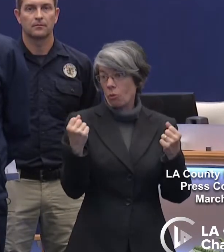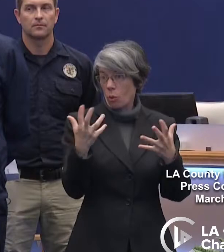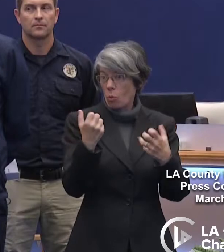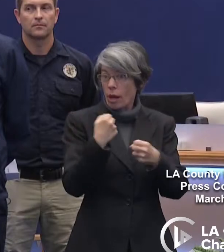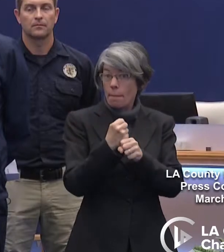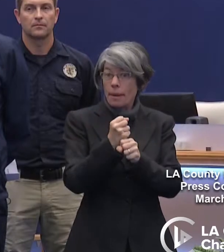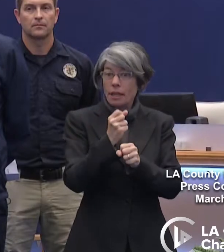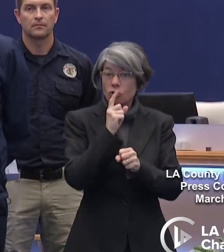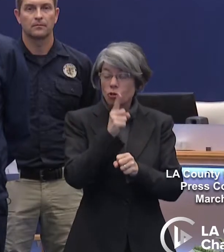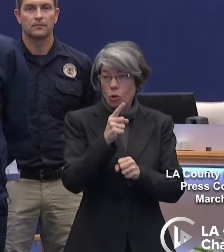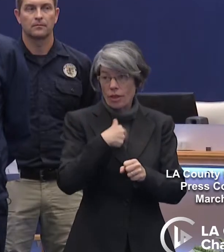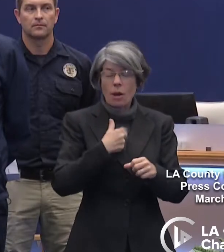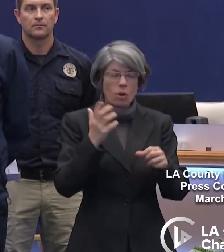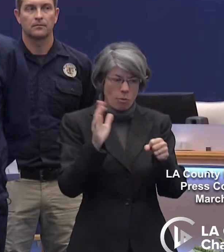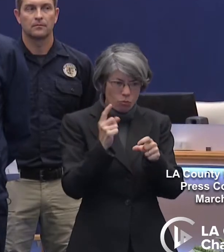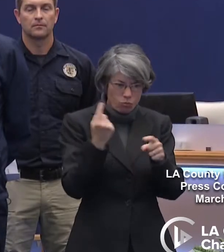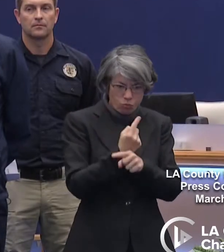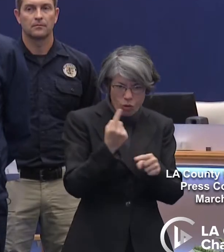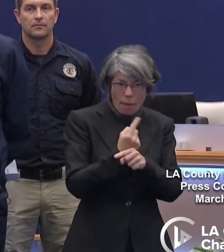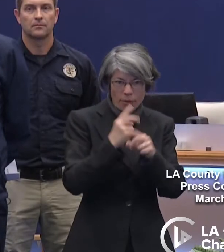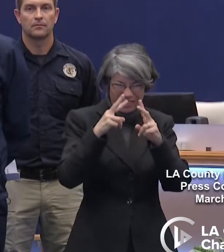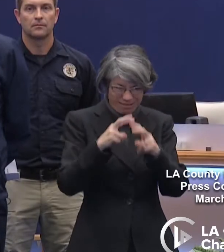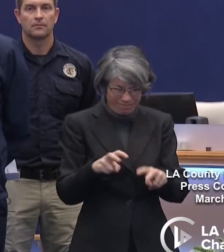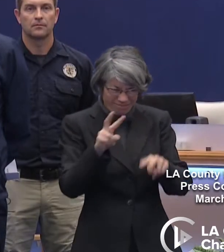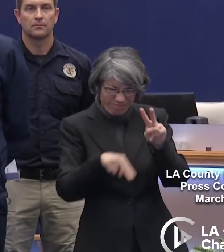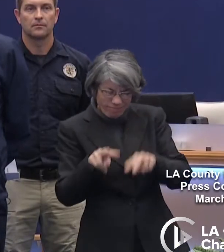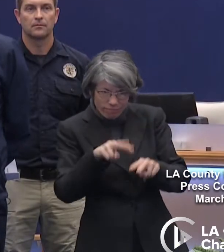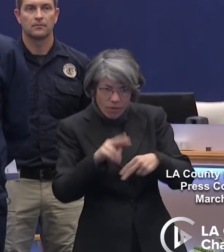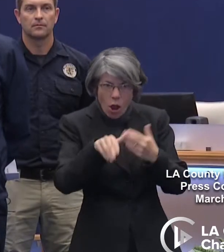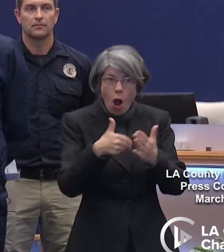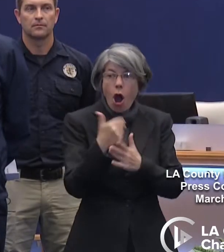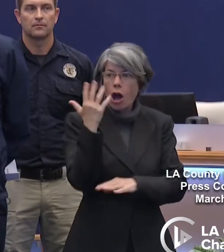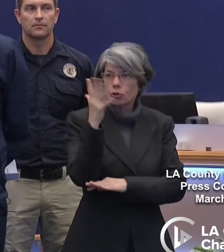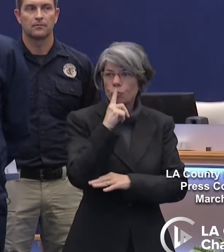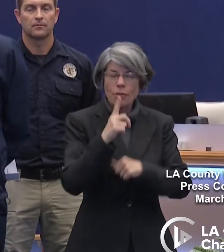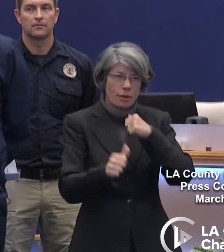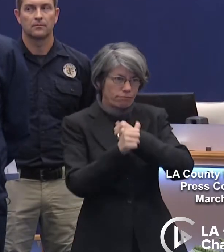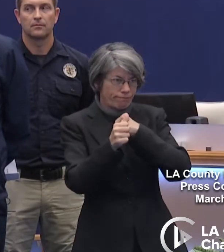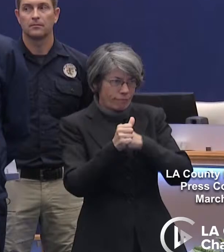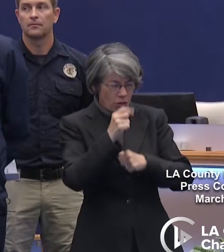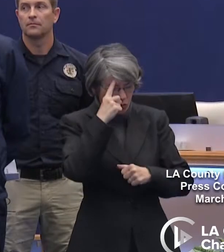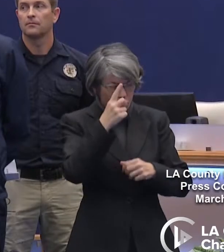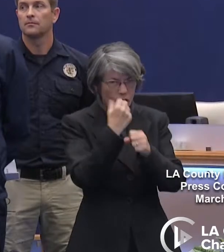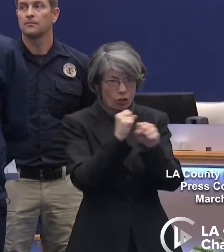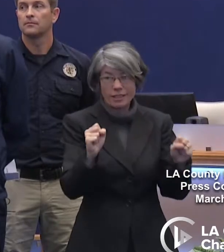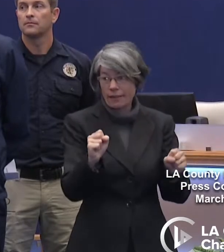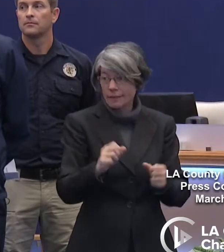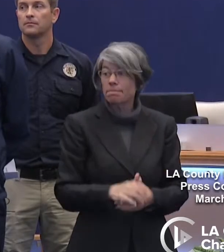sure that we properly assess all trees and remove those that are hazardous to the public health and safety.